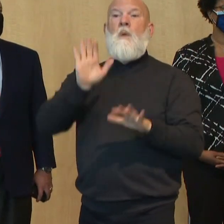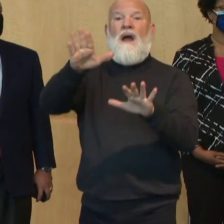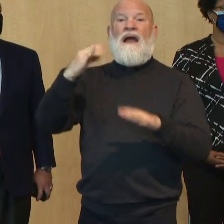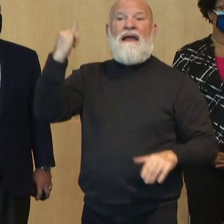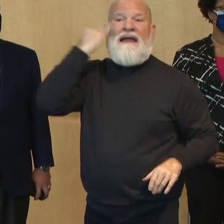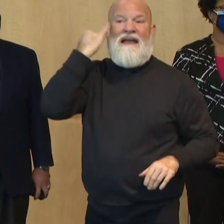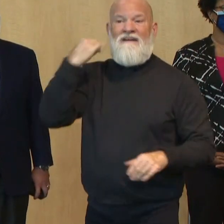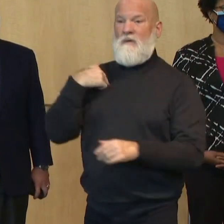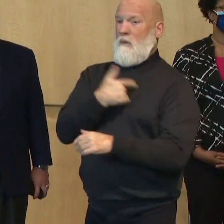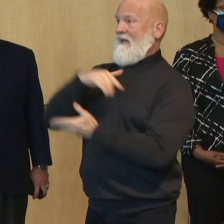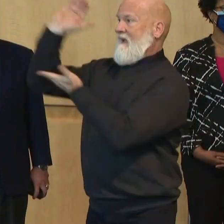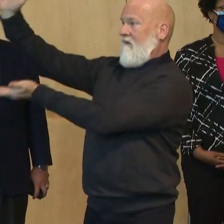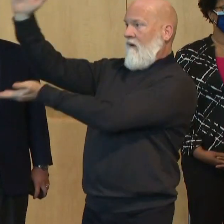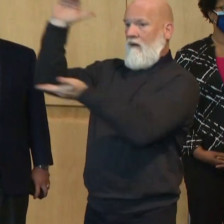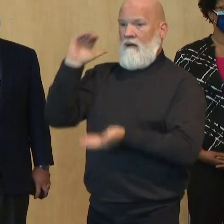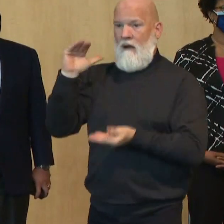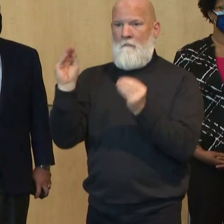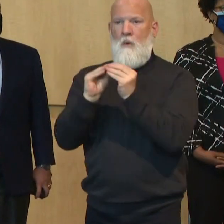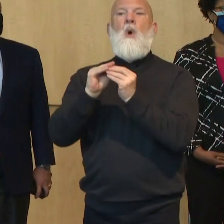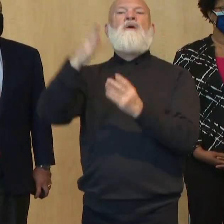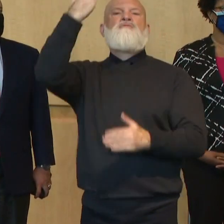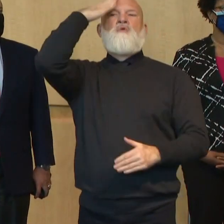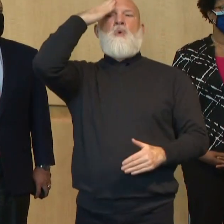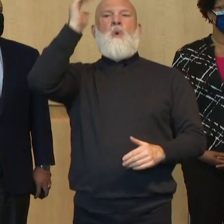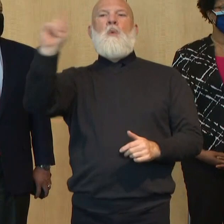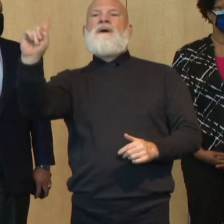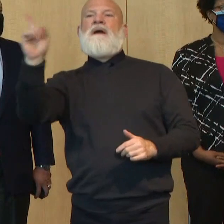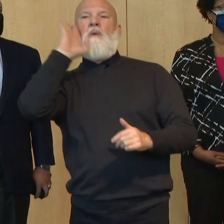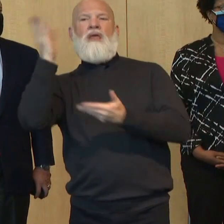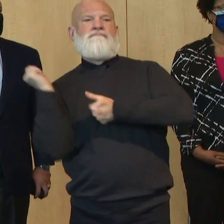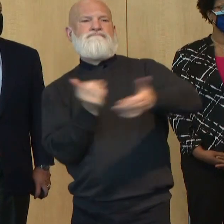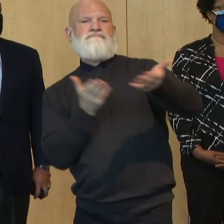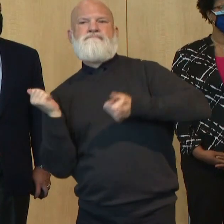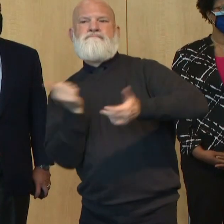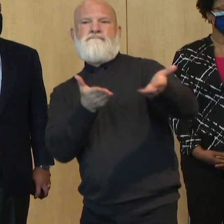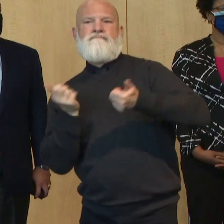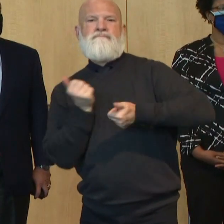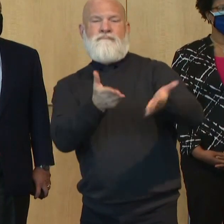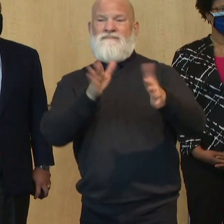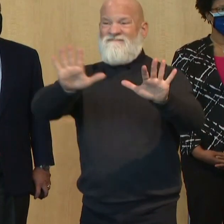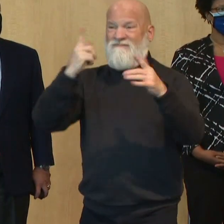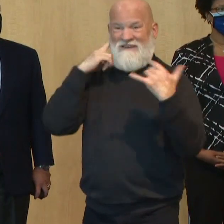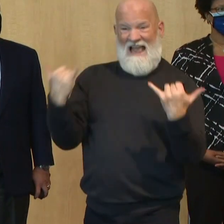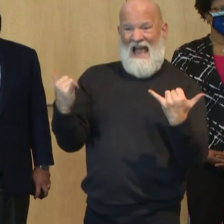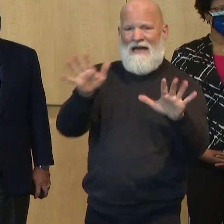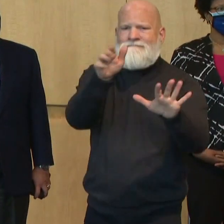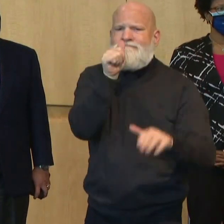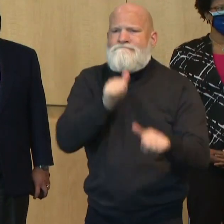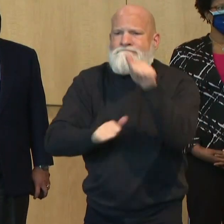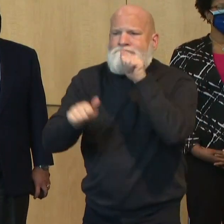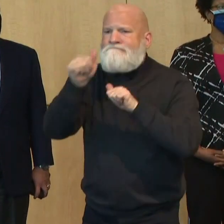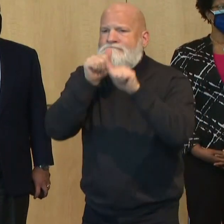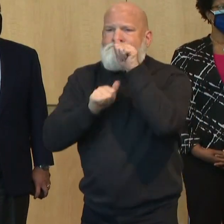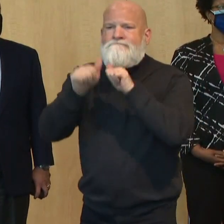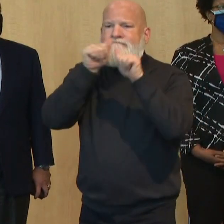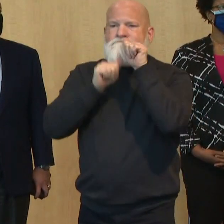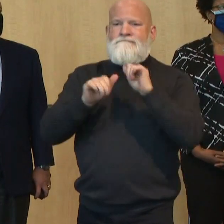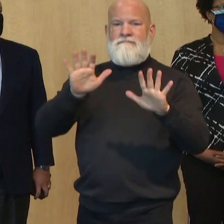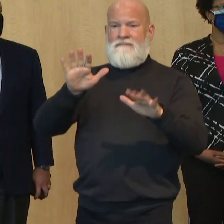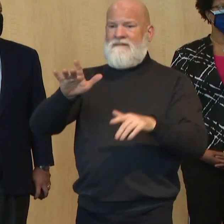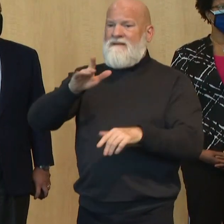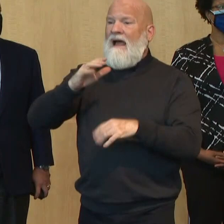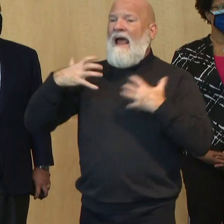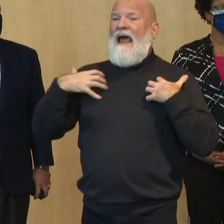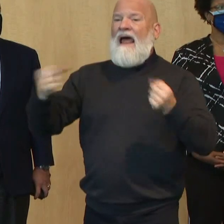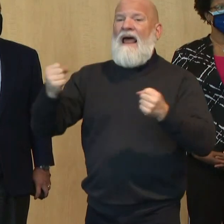know that that day is coming. Until we get there, I would ask people to continue to be patient while our healthcare heroes are doing all that they